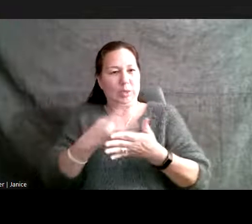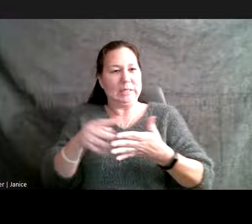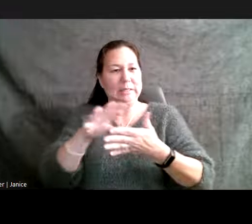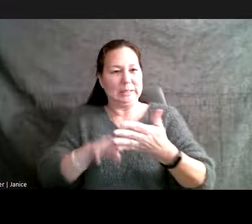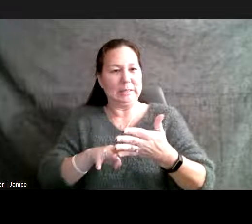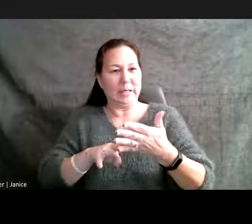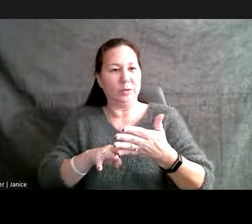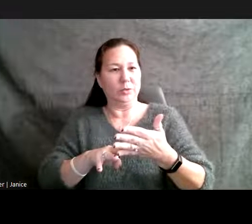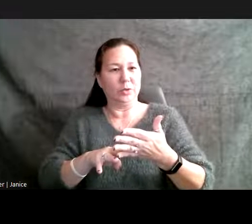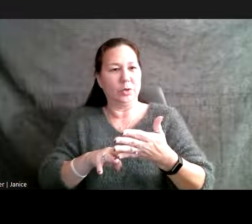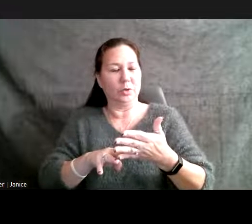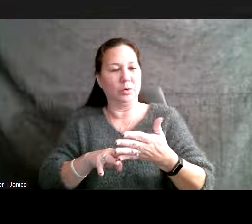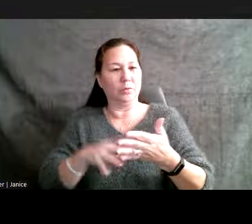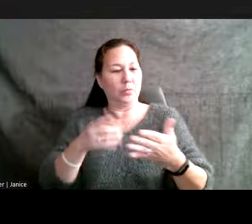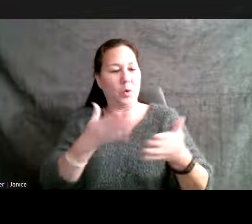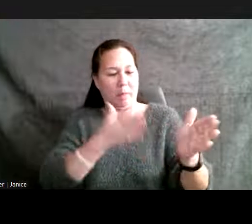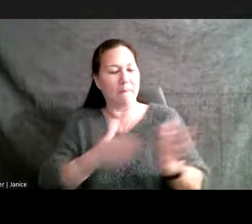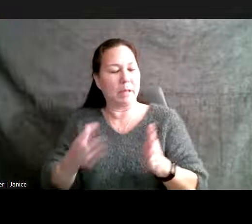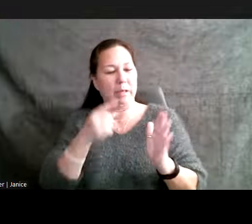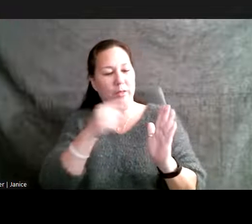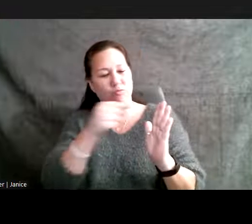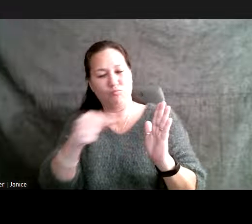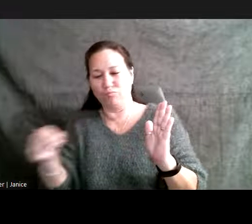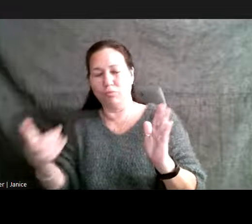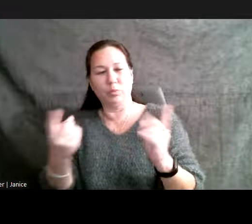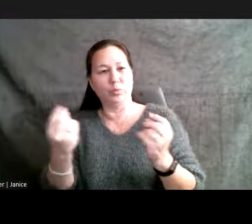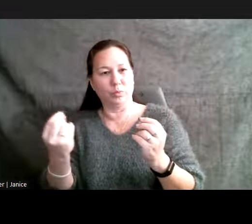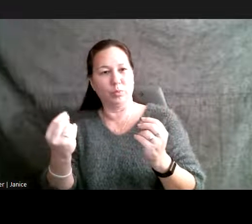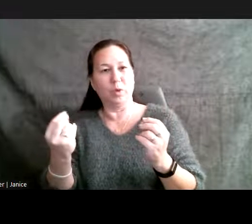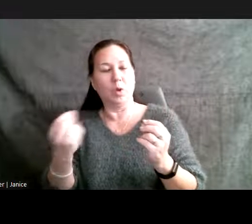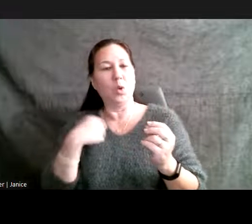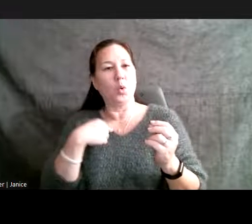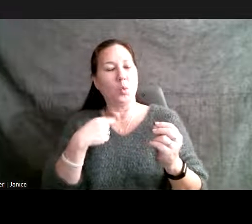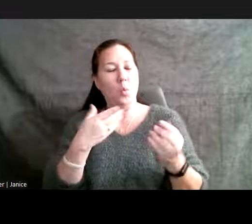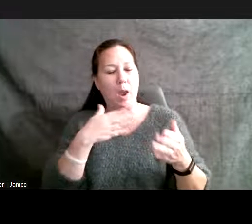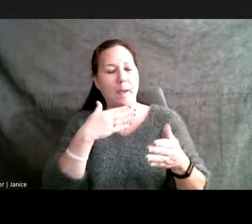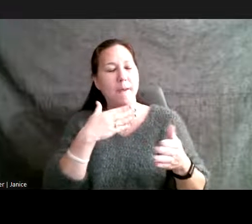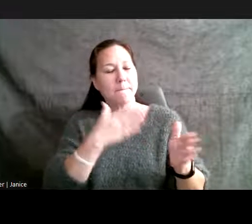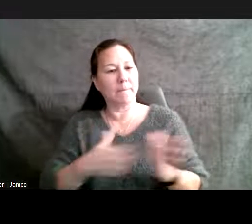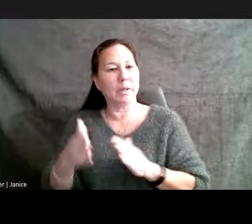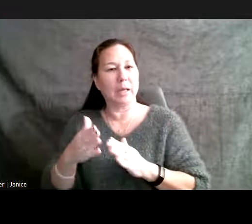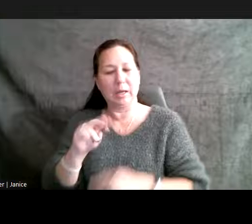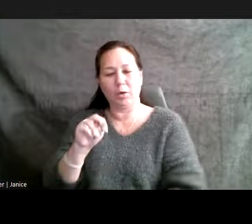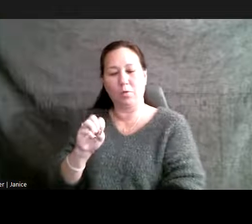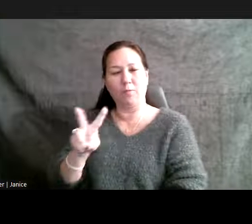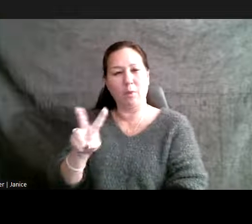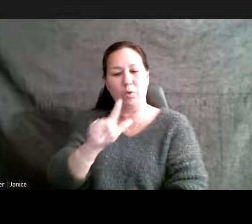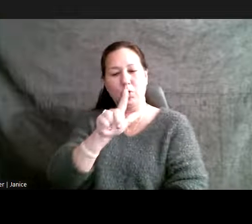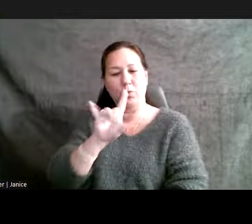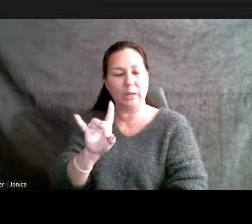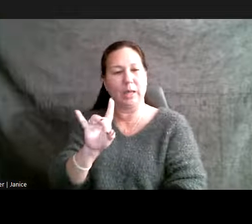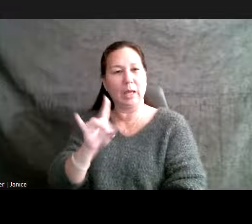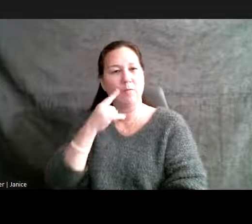diagram. We are planning in-person public listening sessions on November 28th in or